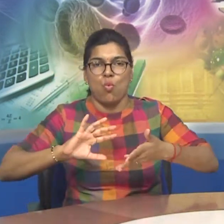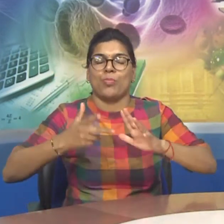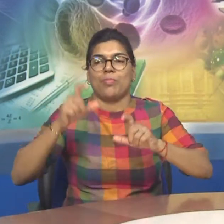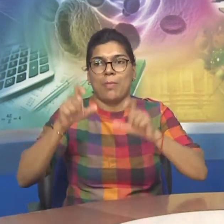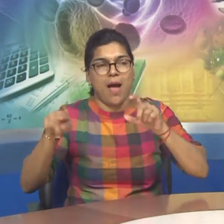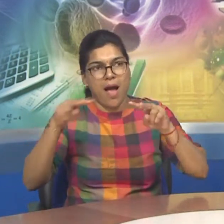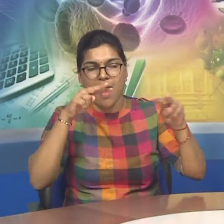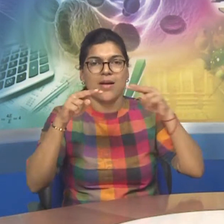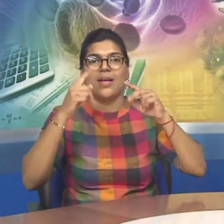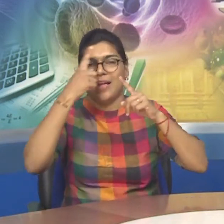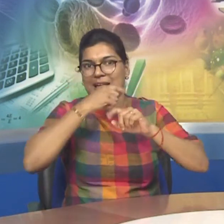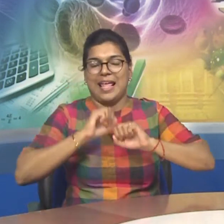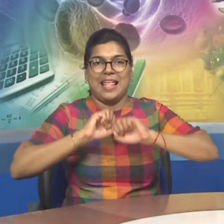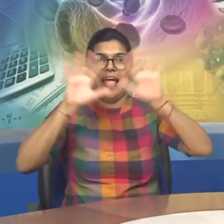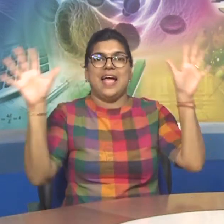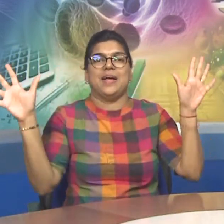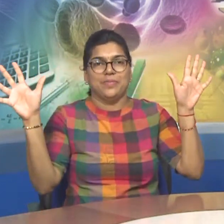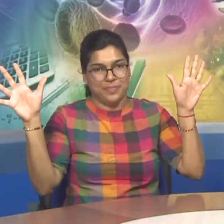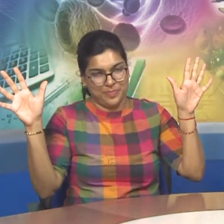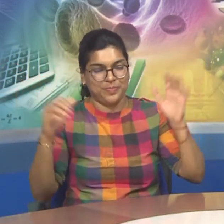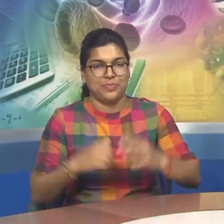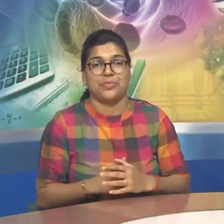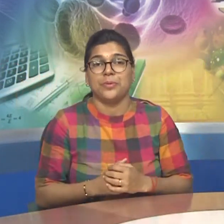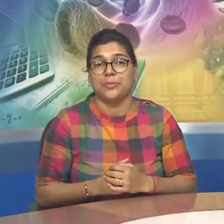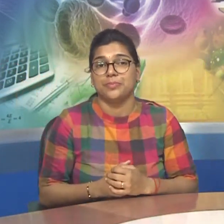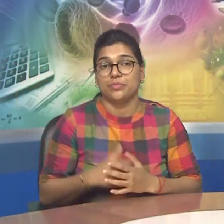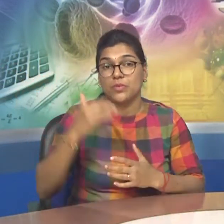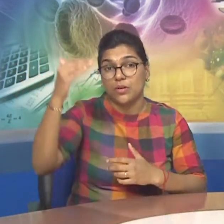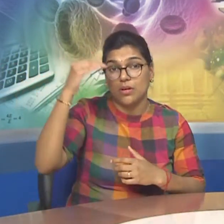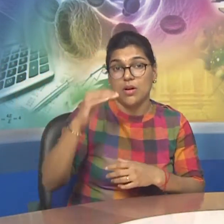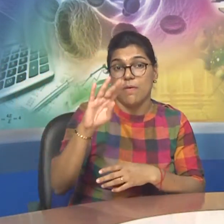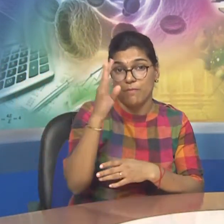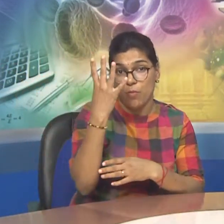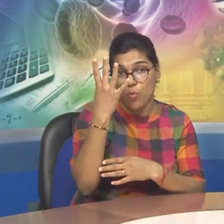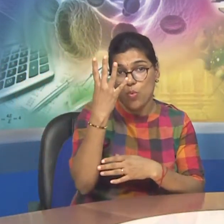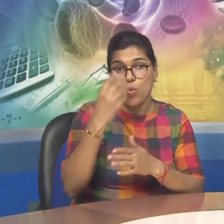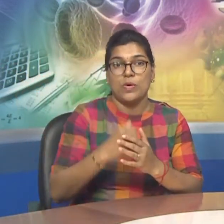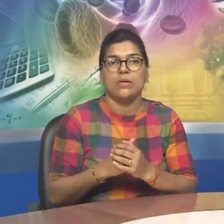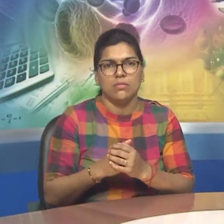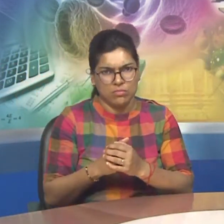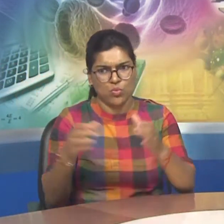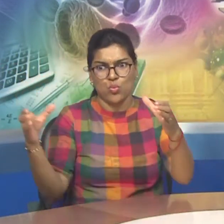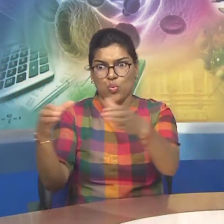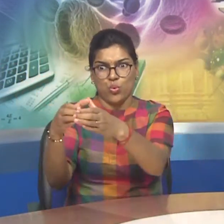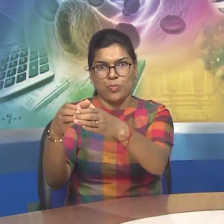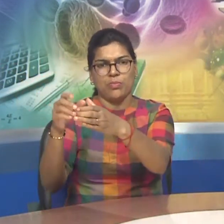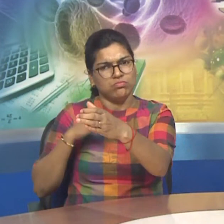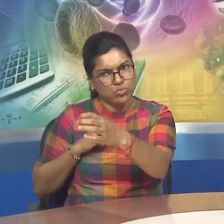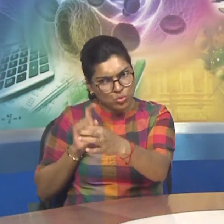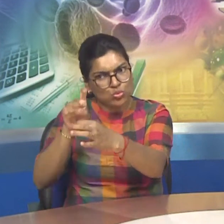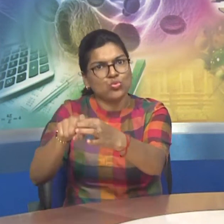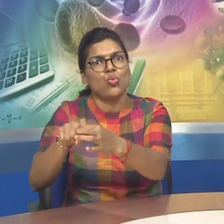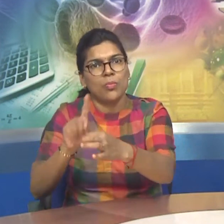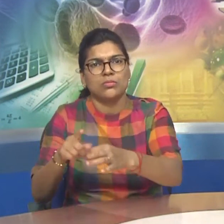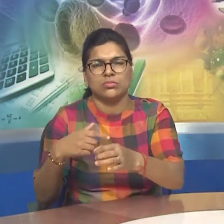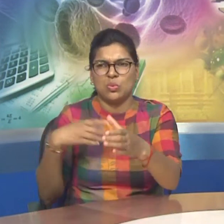is contagious. It spreads easily. Point 4. Join a